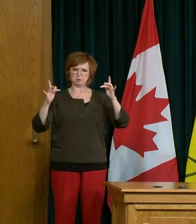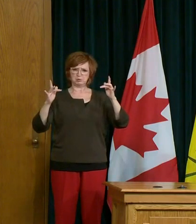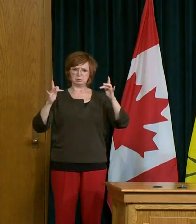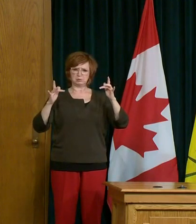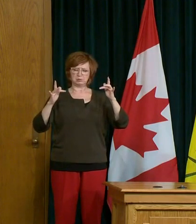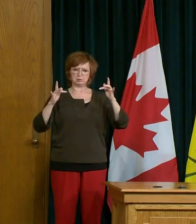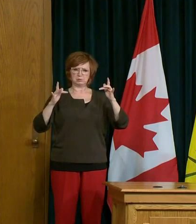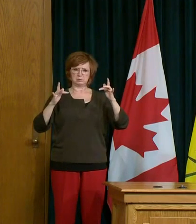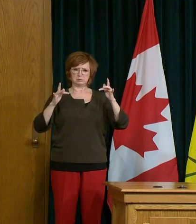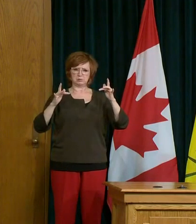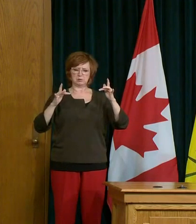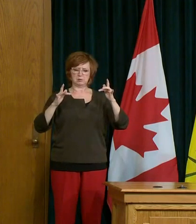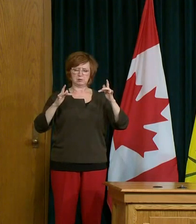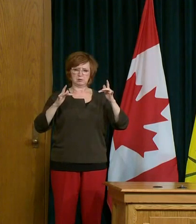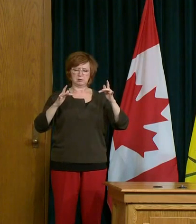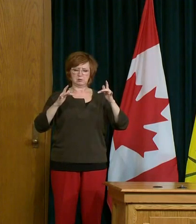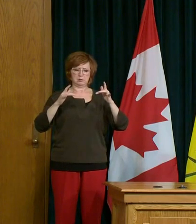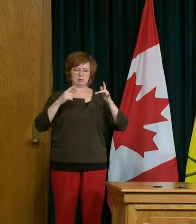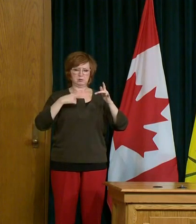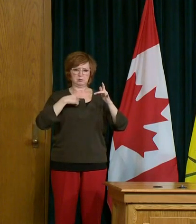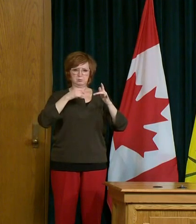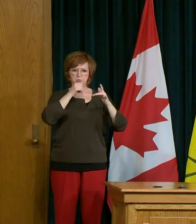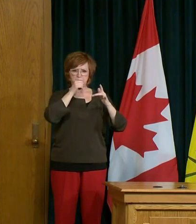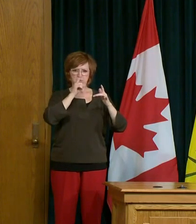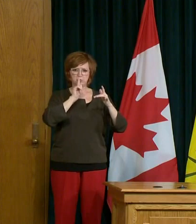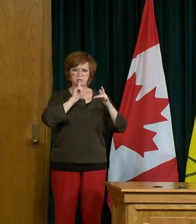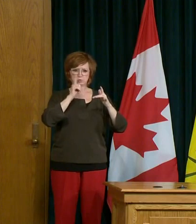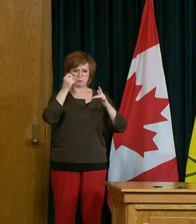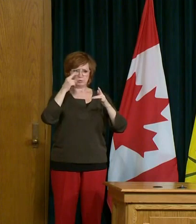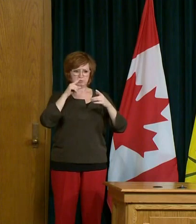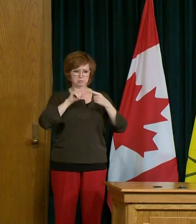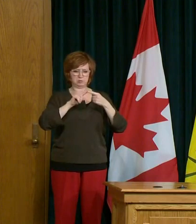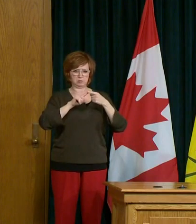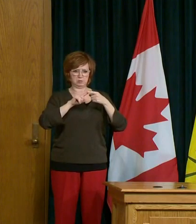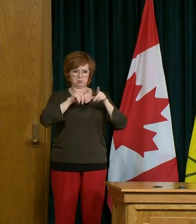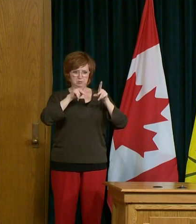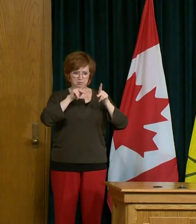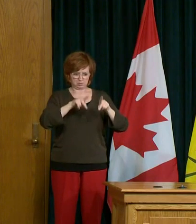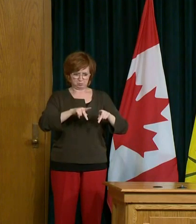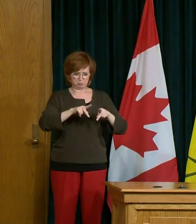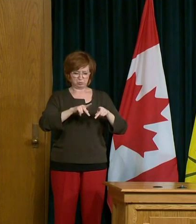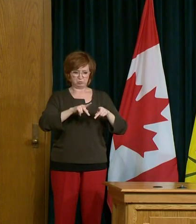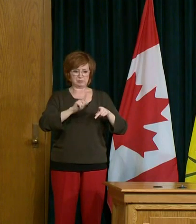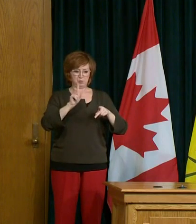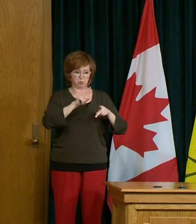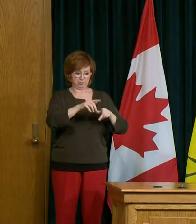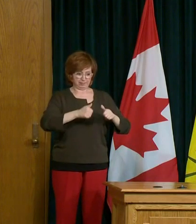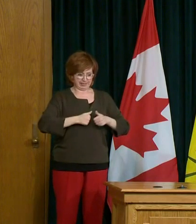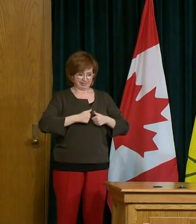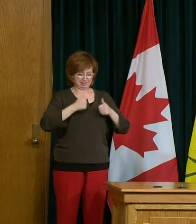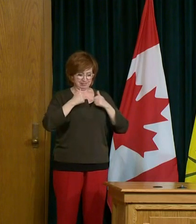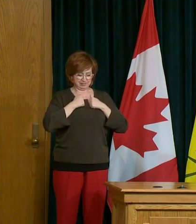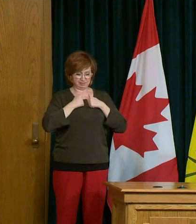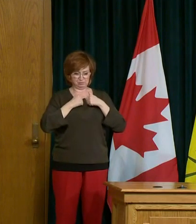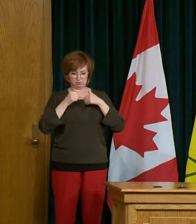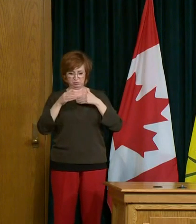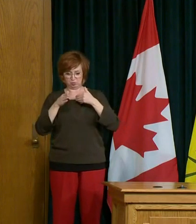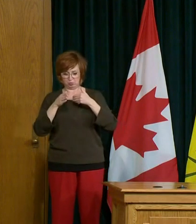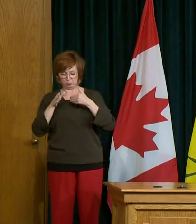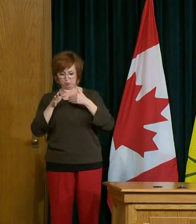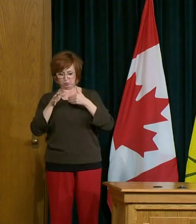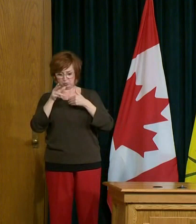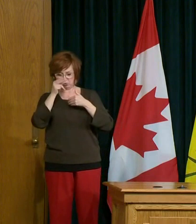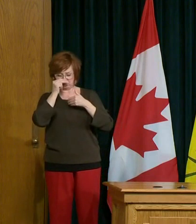Is it by the location of the hospital or the address of the patient? And can you confirm how many of the total hospitalized